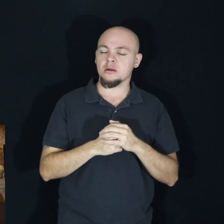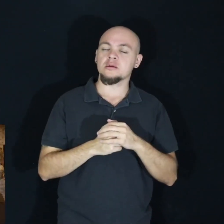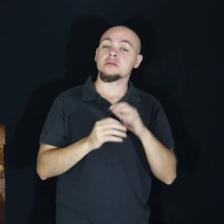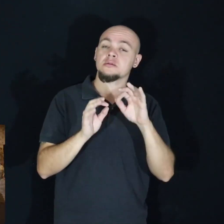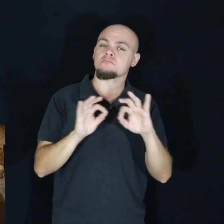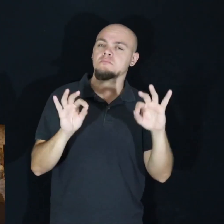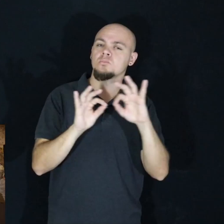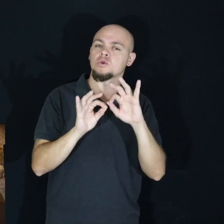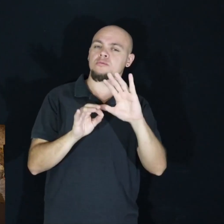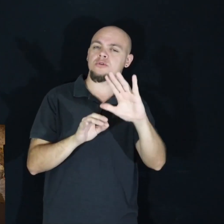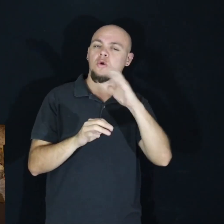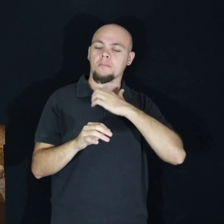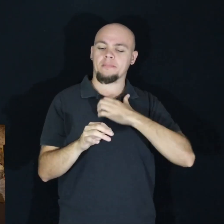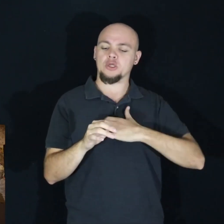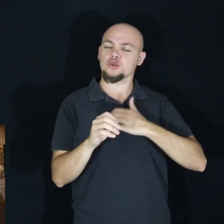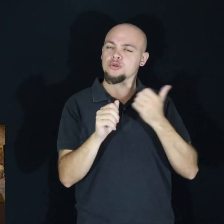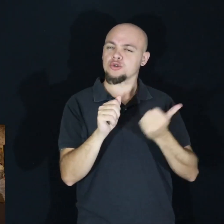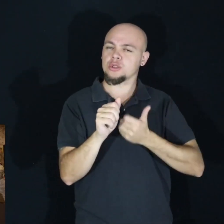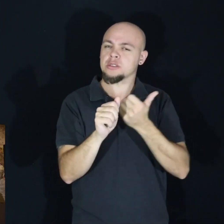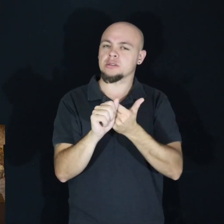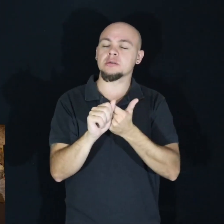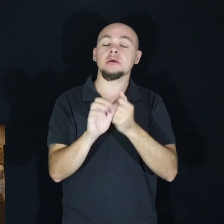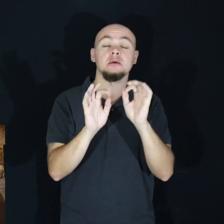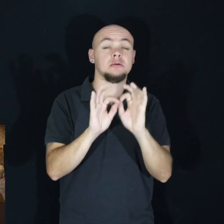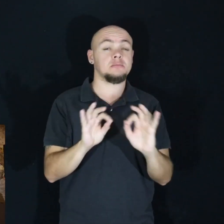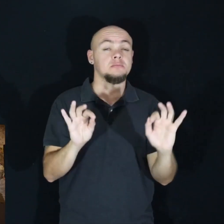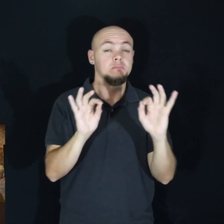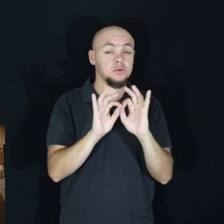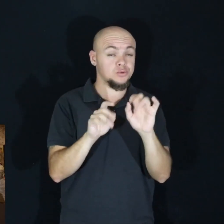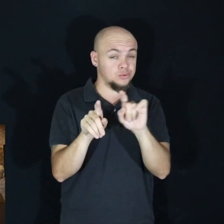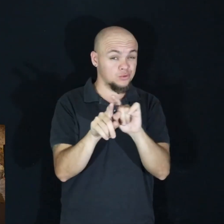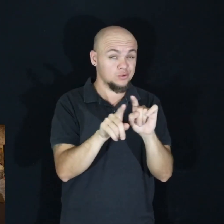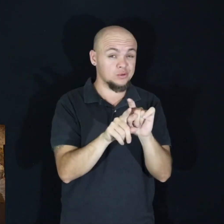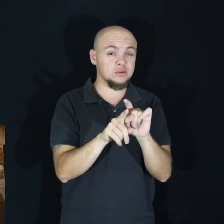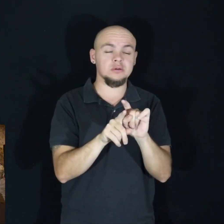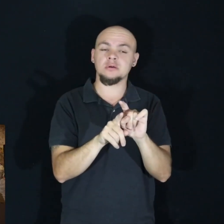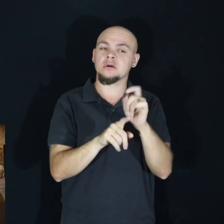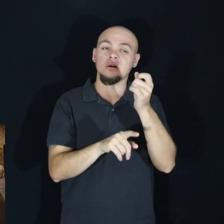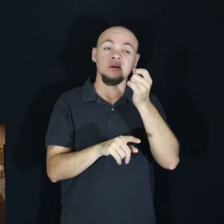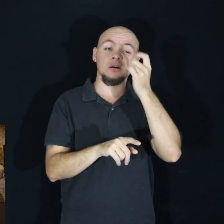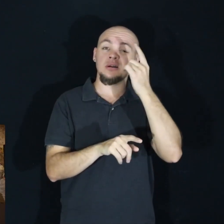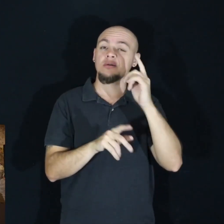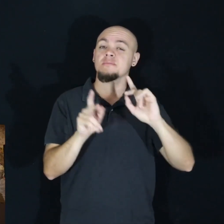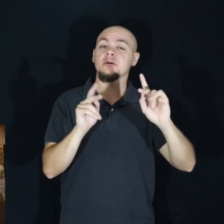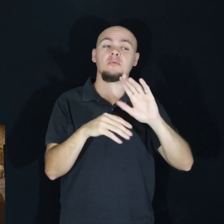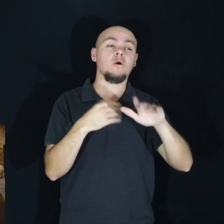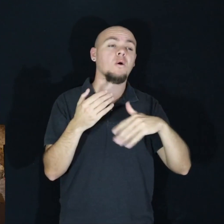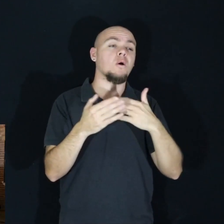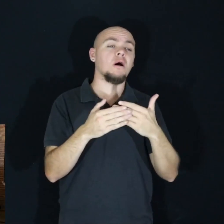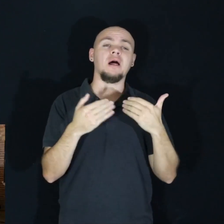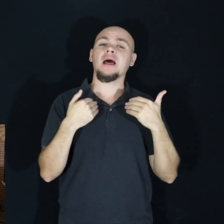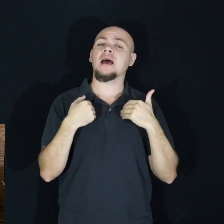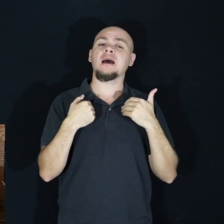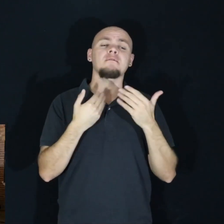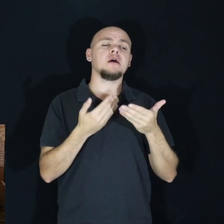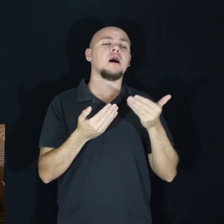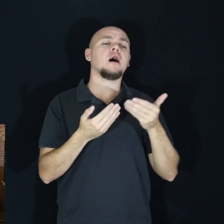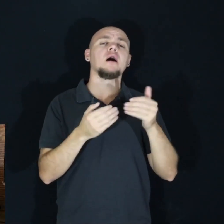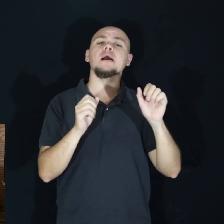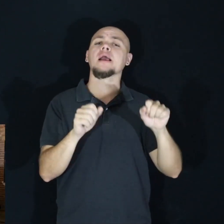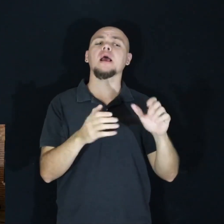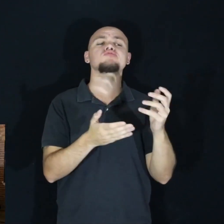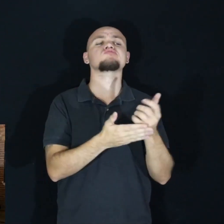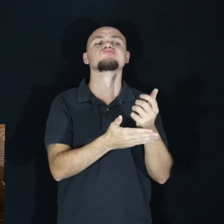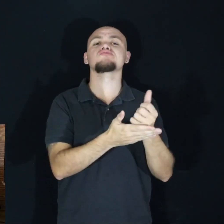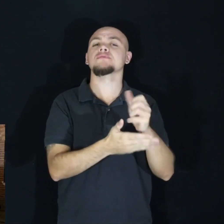to chase your passion, it is also important to understand that not everybody had the luxury of doing so. You have